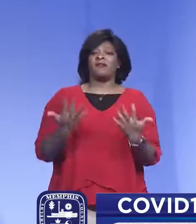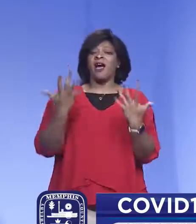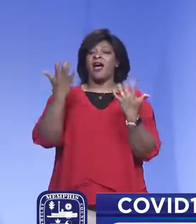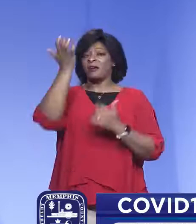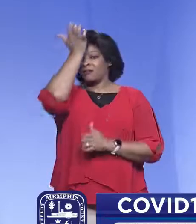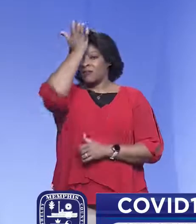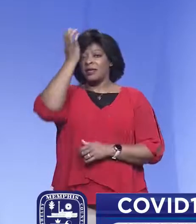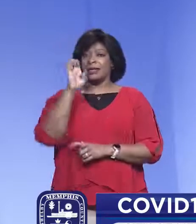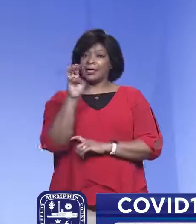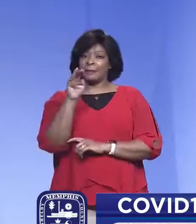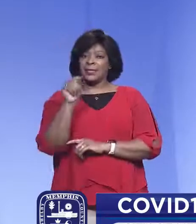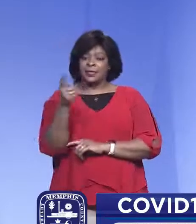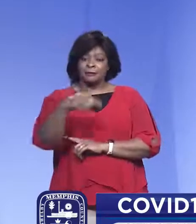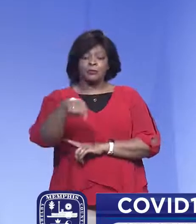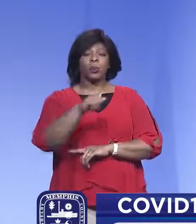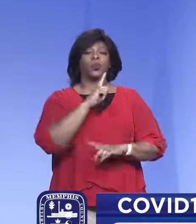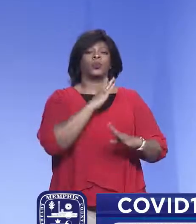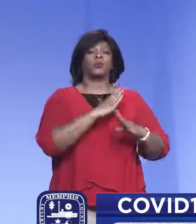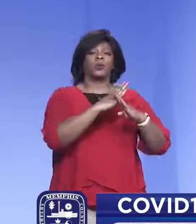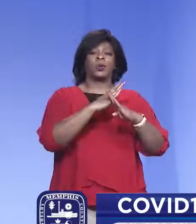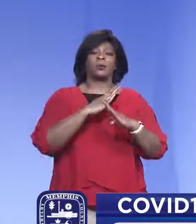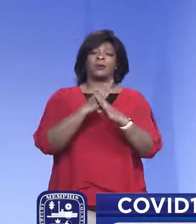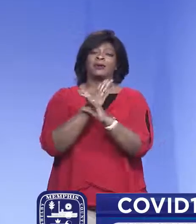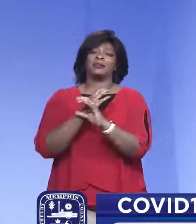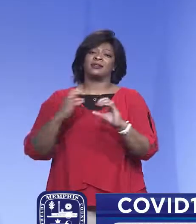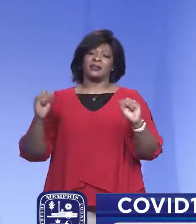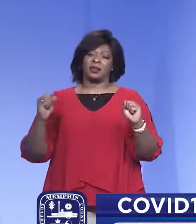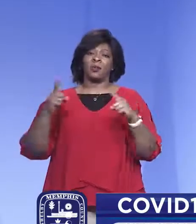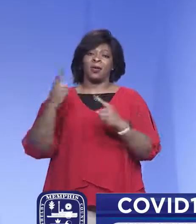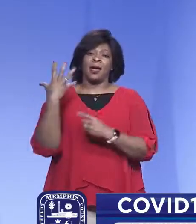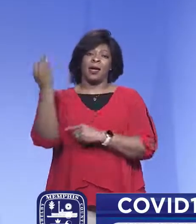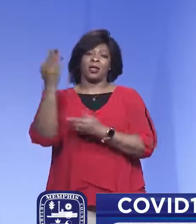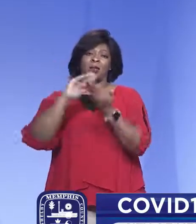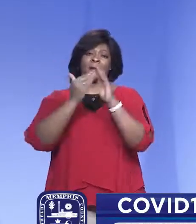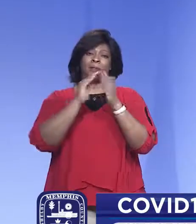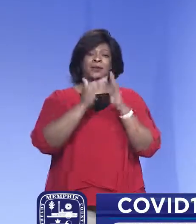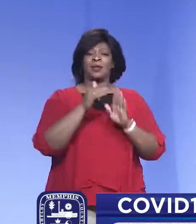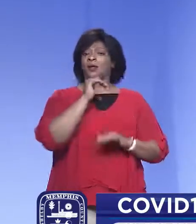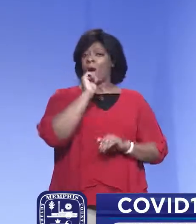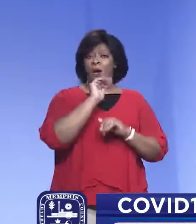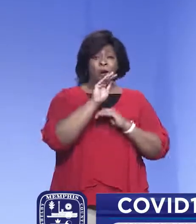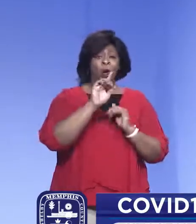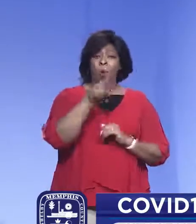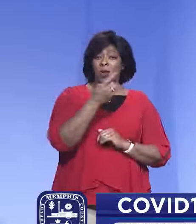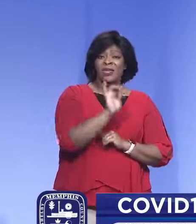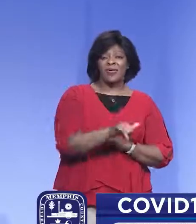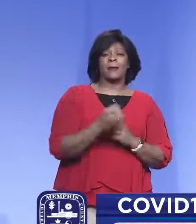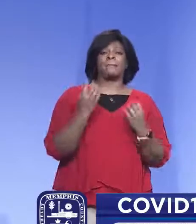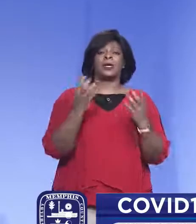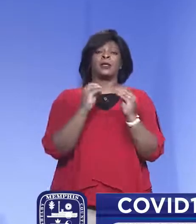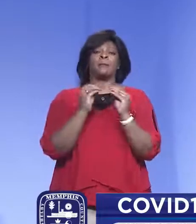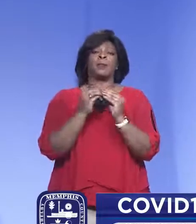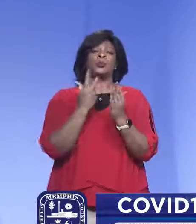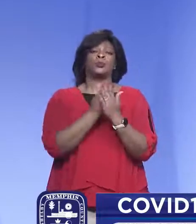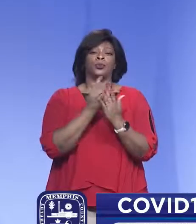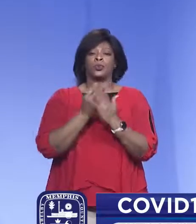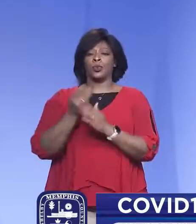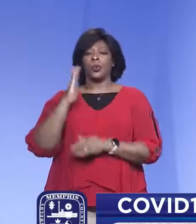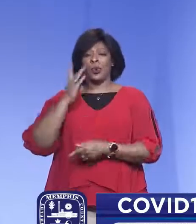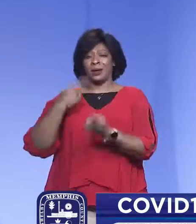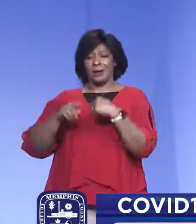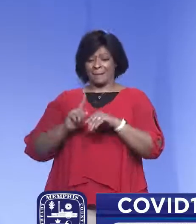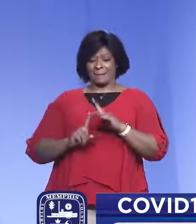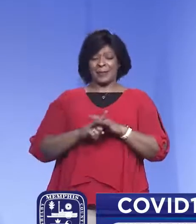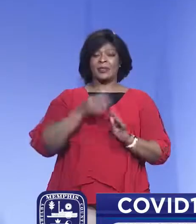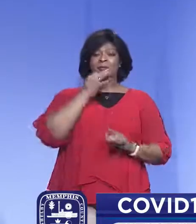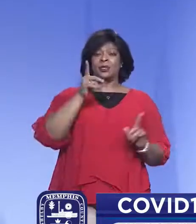firefighters, EMTs are also safe as they interact with the community. And that's not all. There are many, many more doses to come.